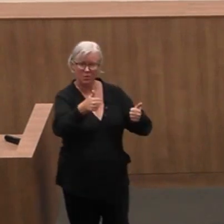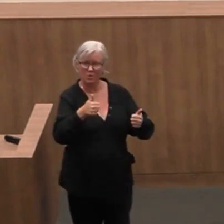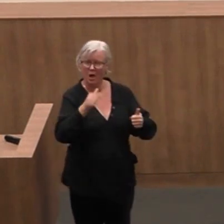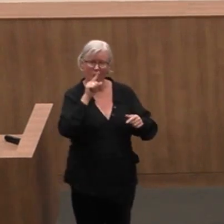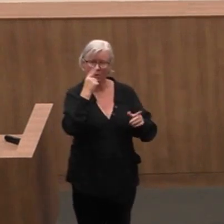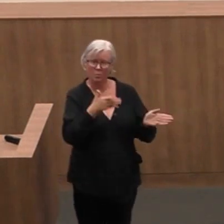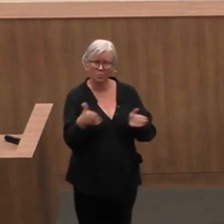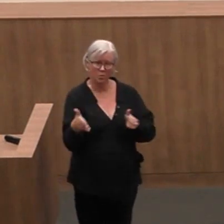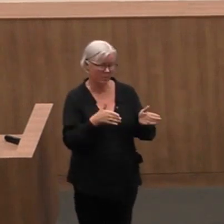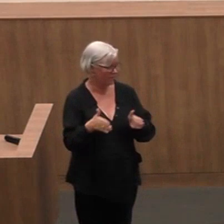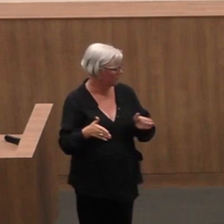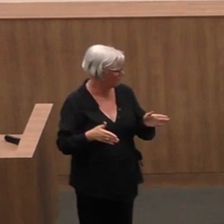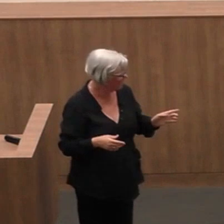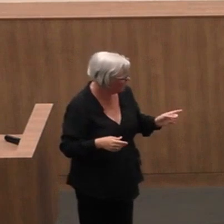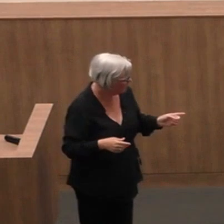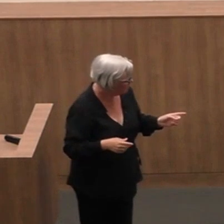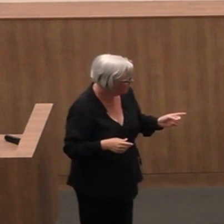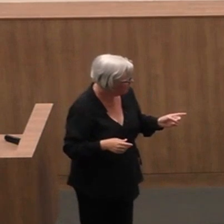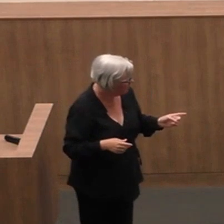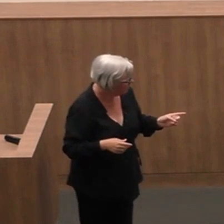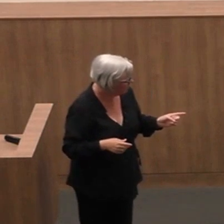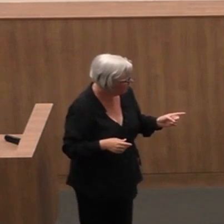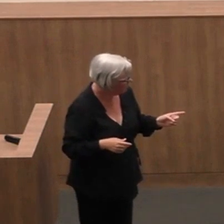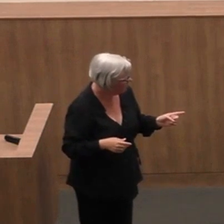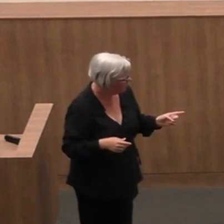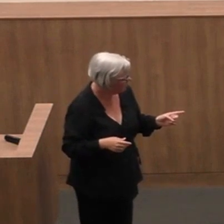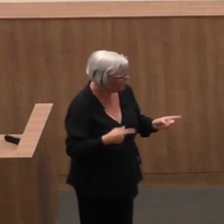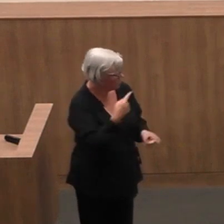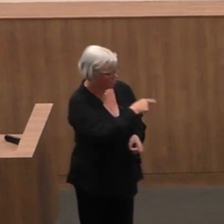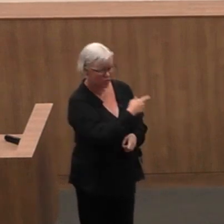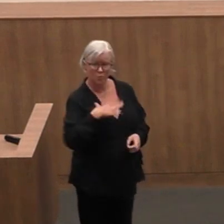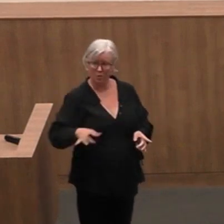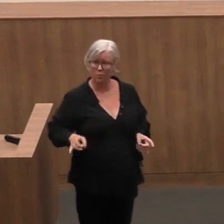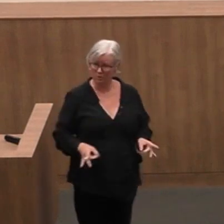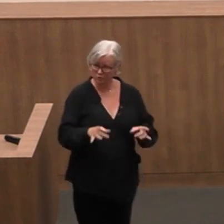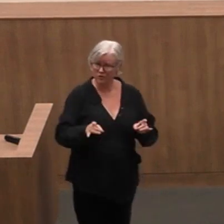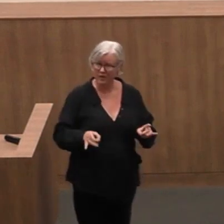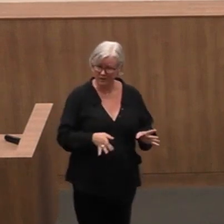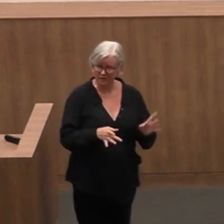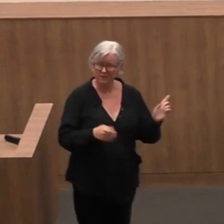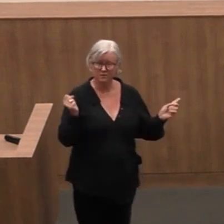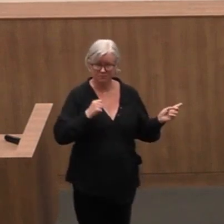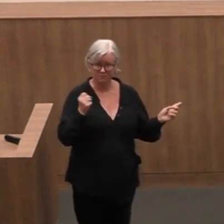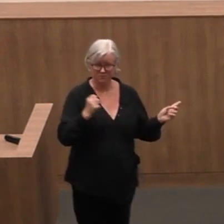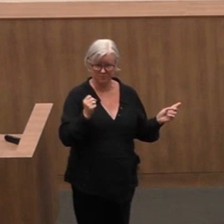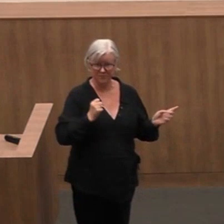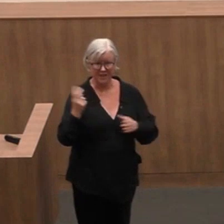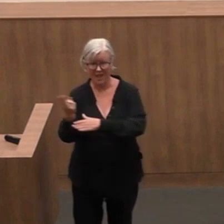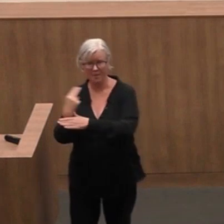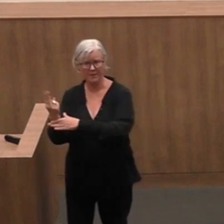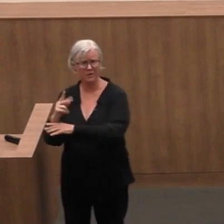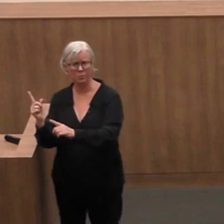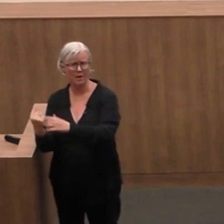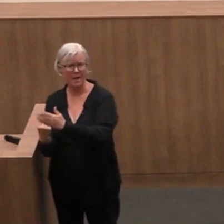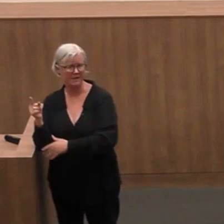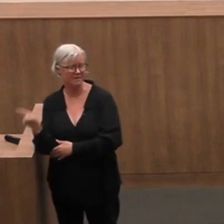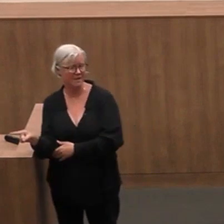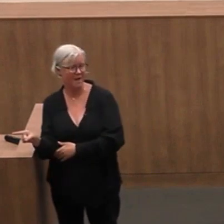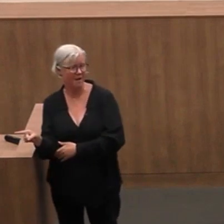Couldn't move. And you wanted to take your wheelchair? And when you go in the ambulance, what